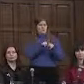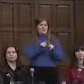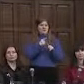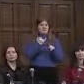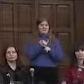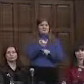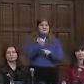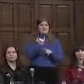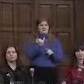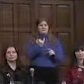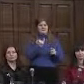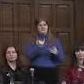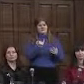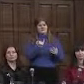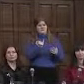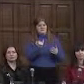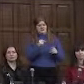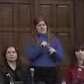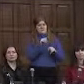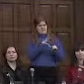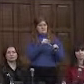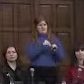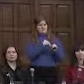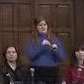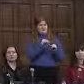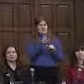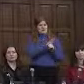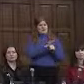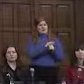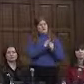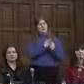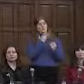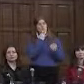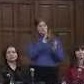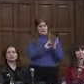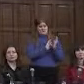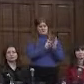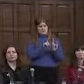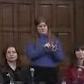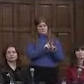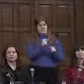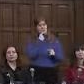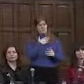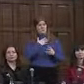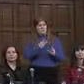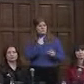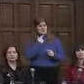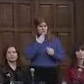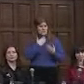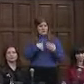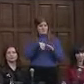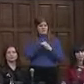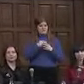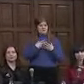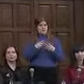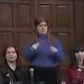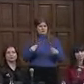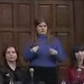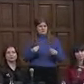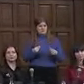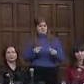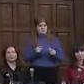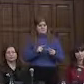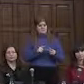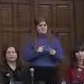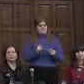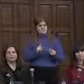more importantly, on that particular note, water quality. But what I will say is we are part of the solution,